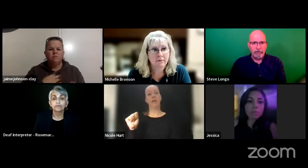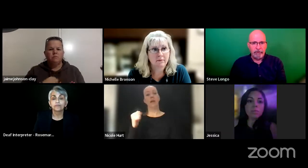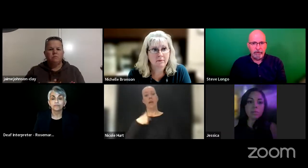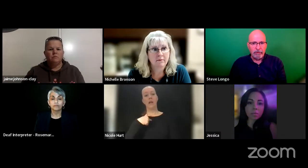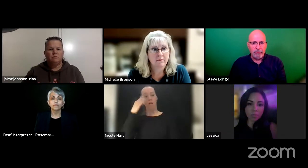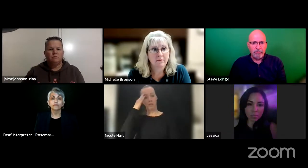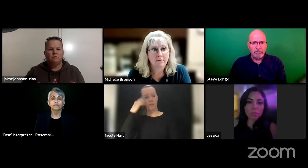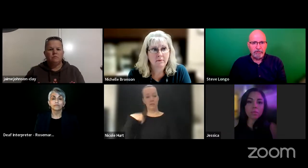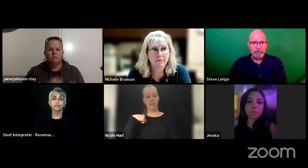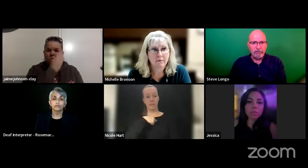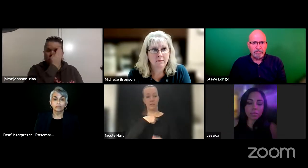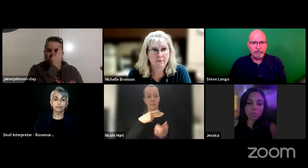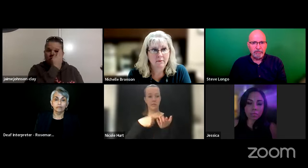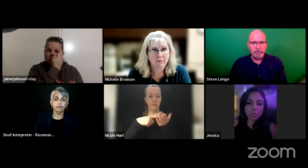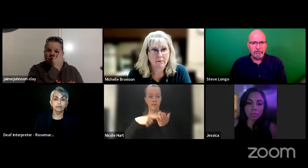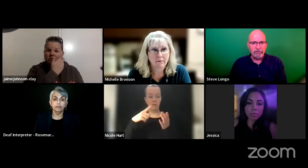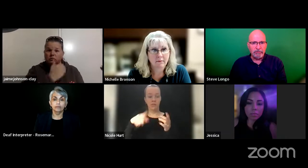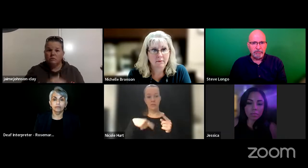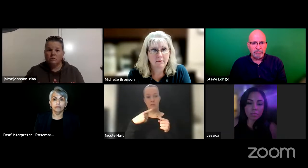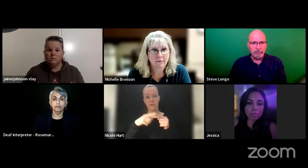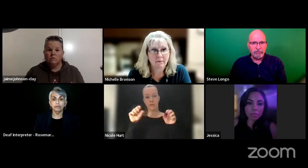Nicole, I see you have a question.